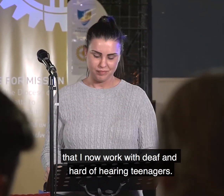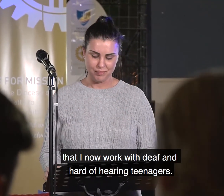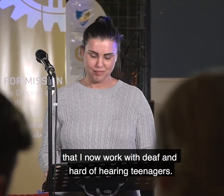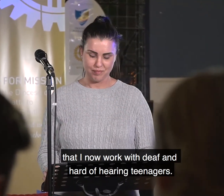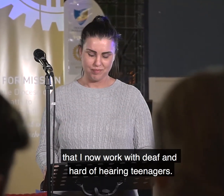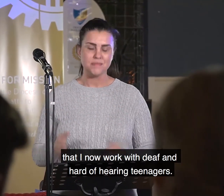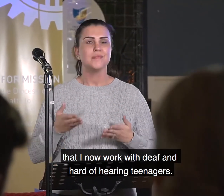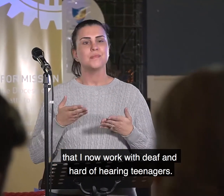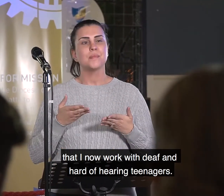teenagers.